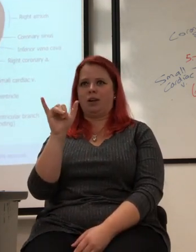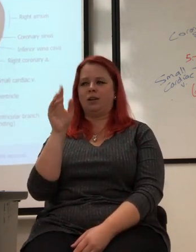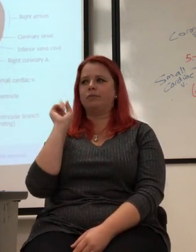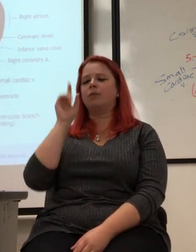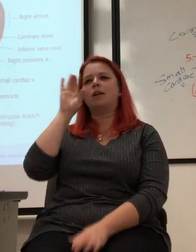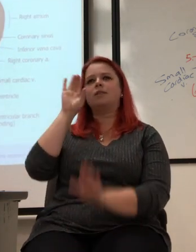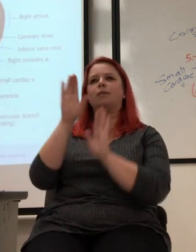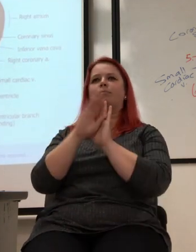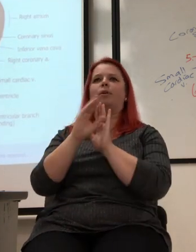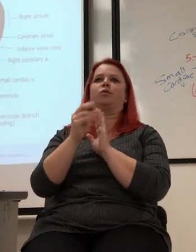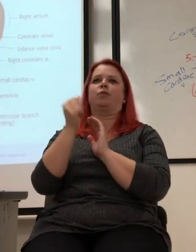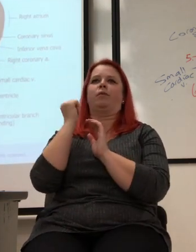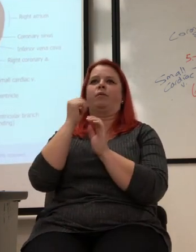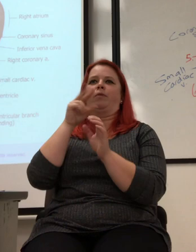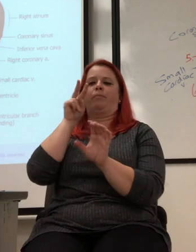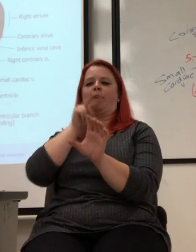heart.